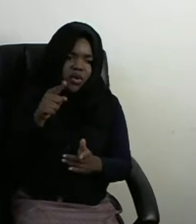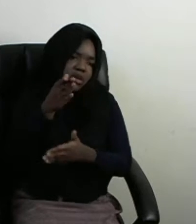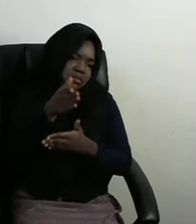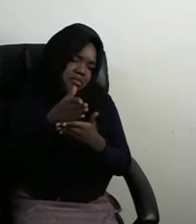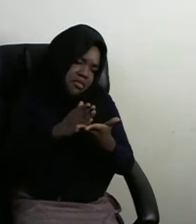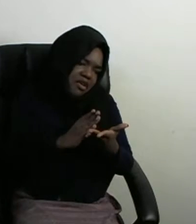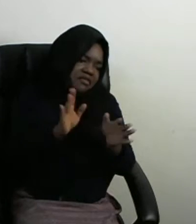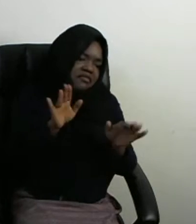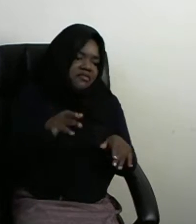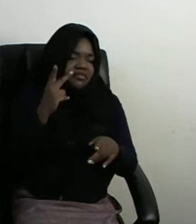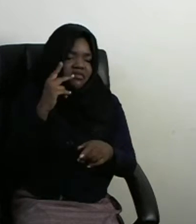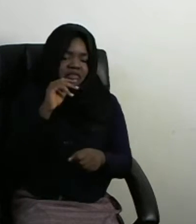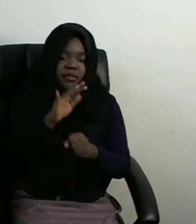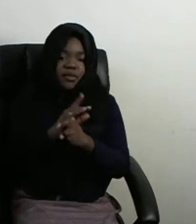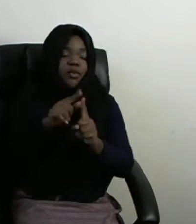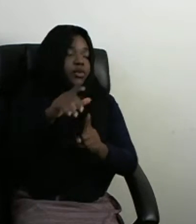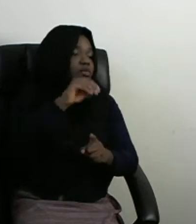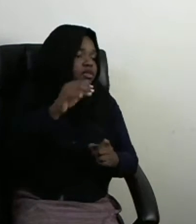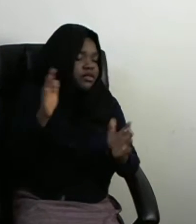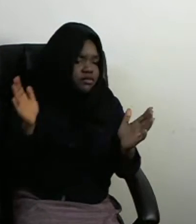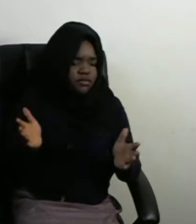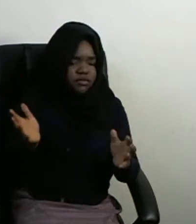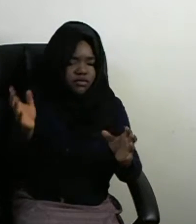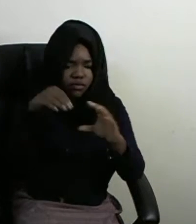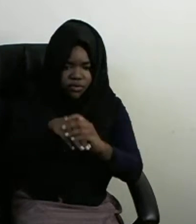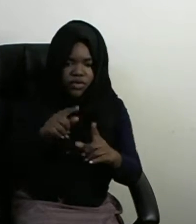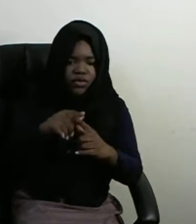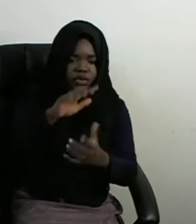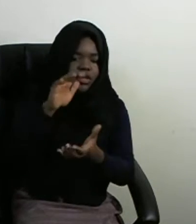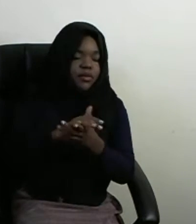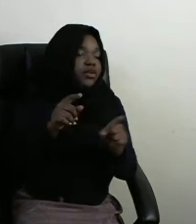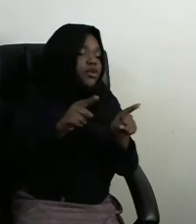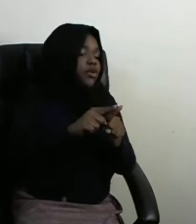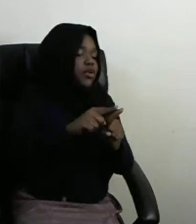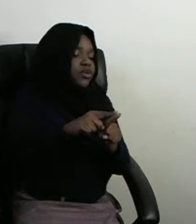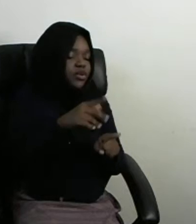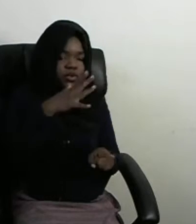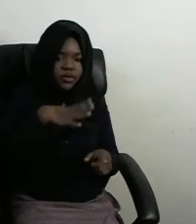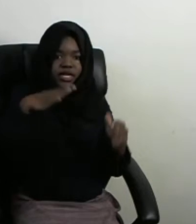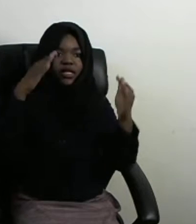part of her commitment, and she expects similar